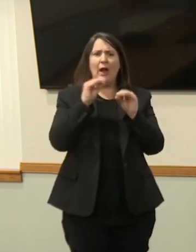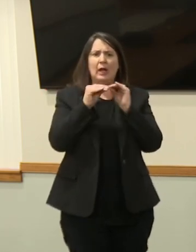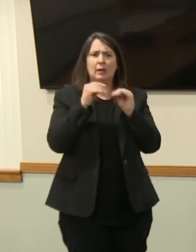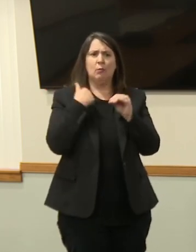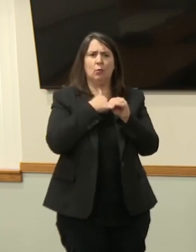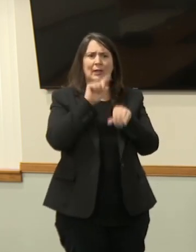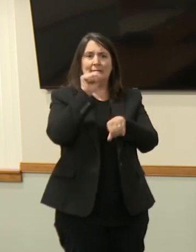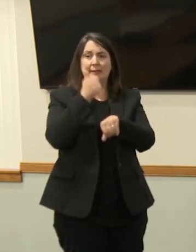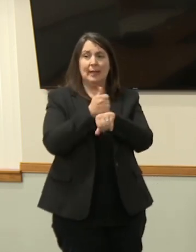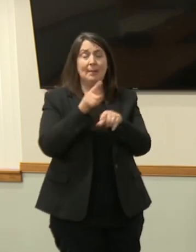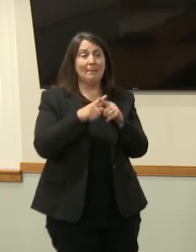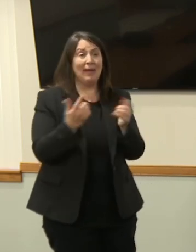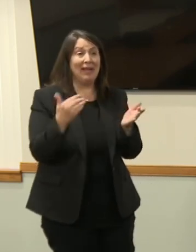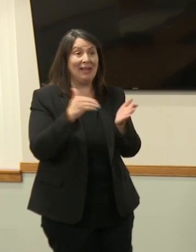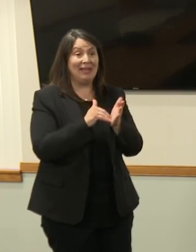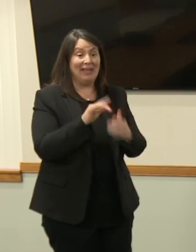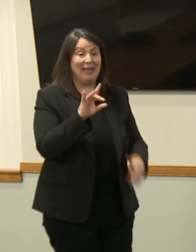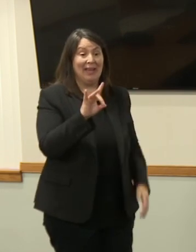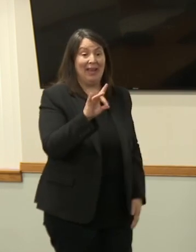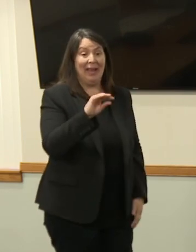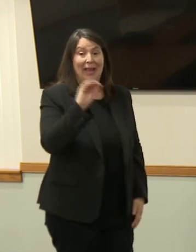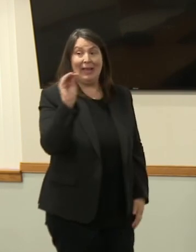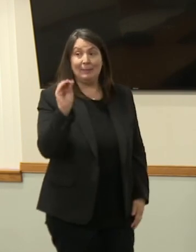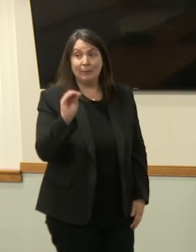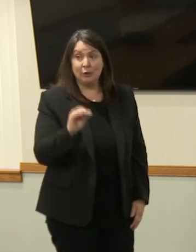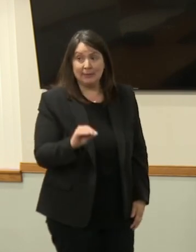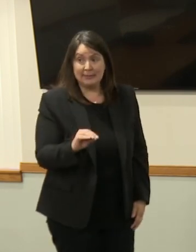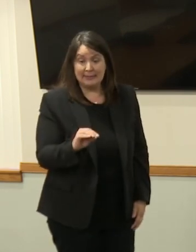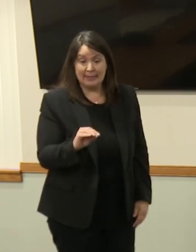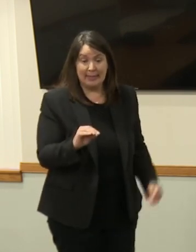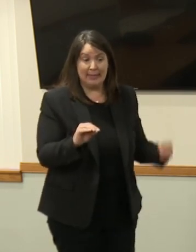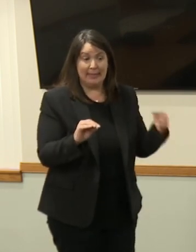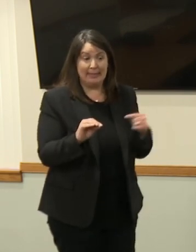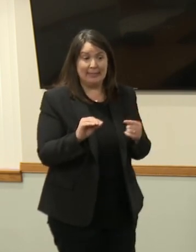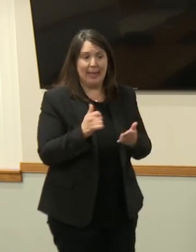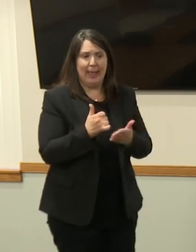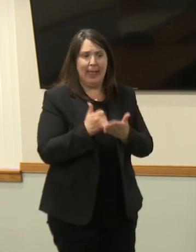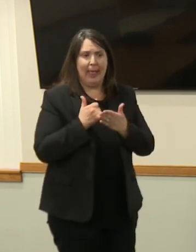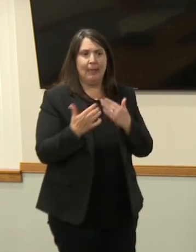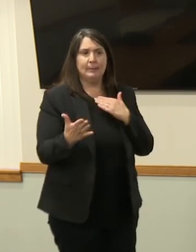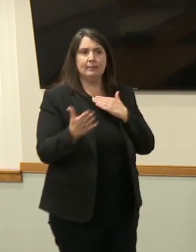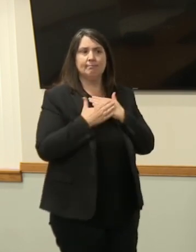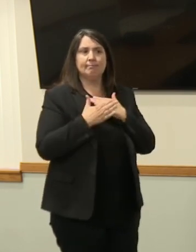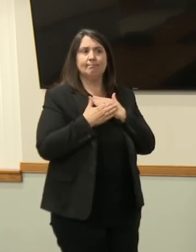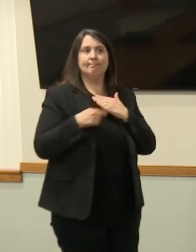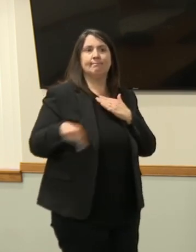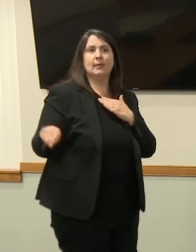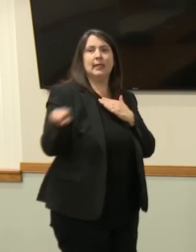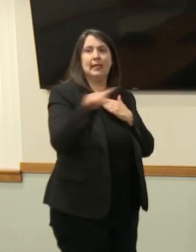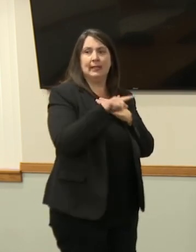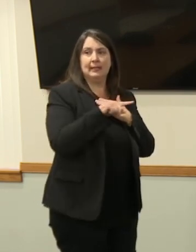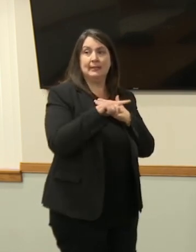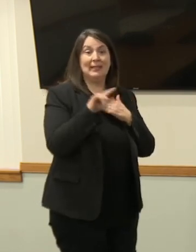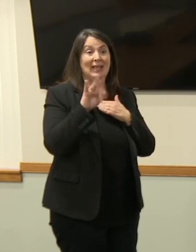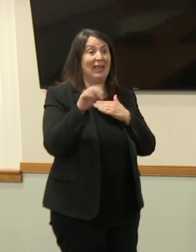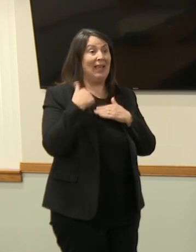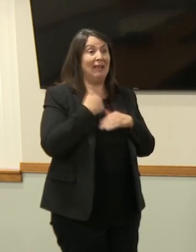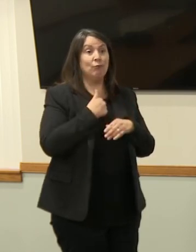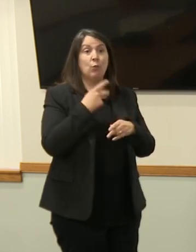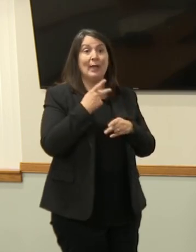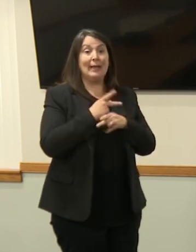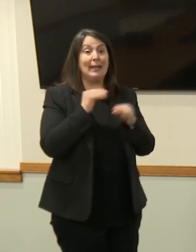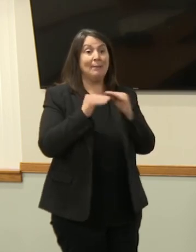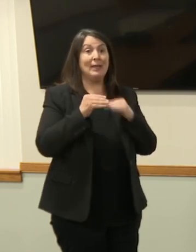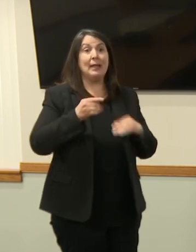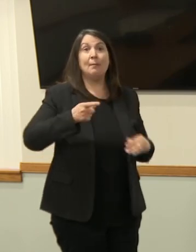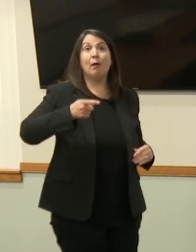again, this is a milestone that lets us still correct ourselves. If we kept it any steeper, we would be in a situation where we